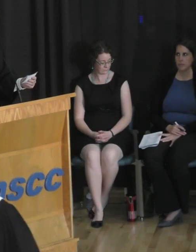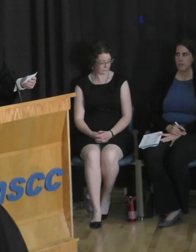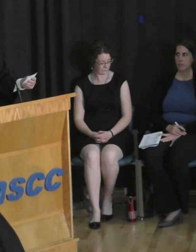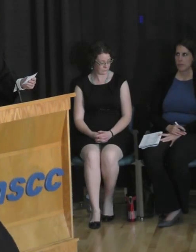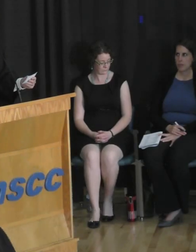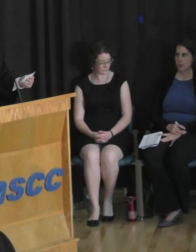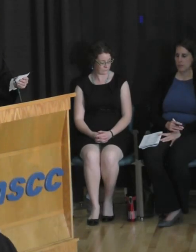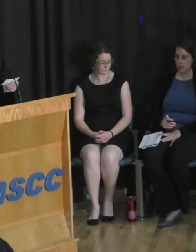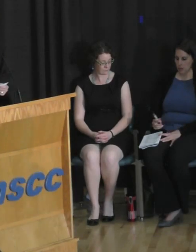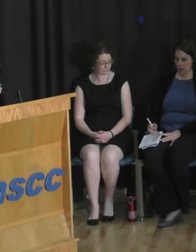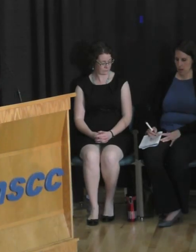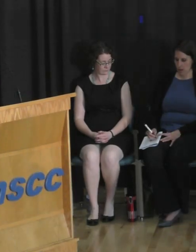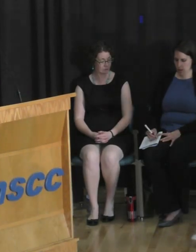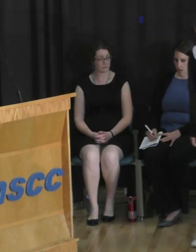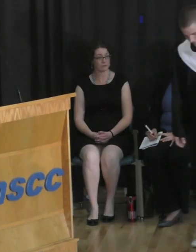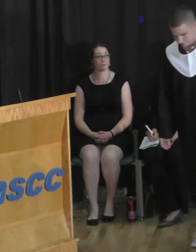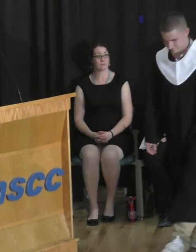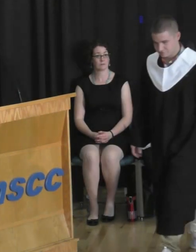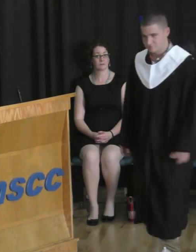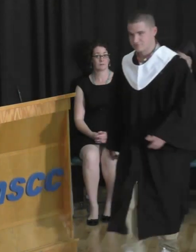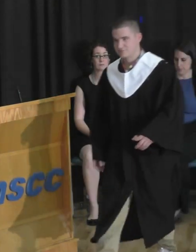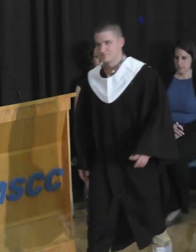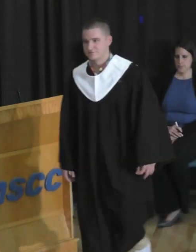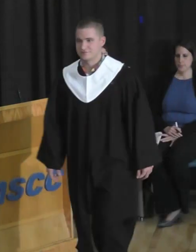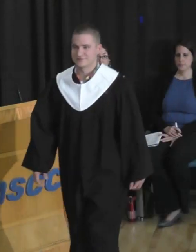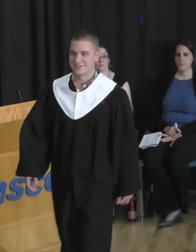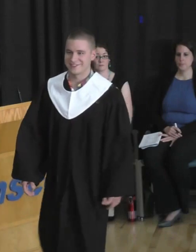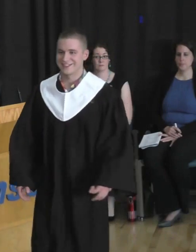Kyle Harry.